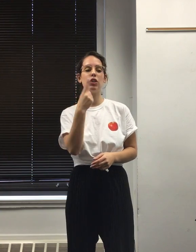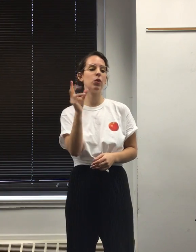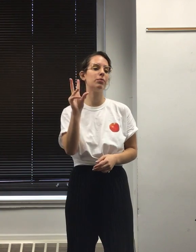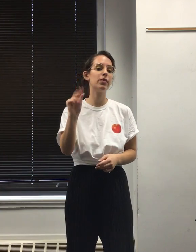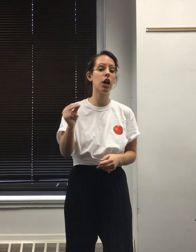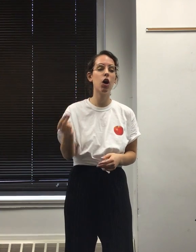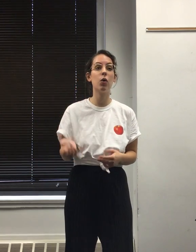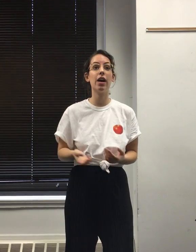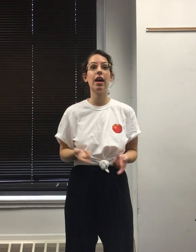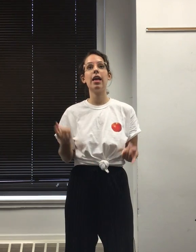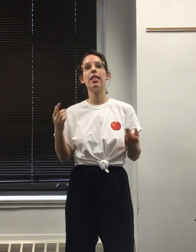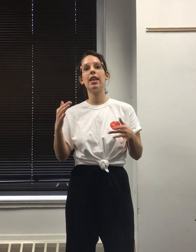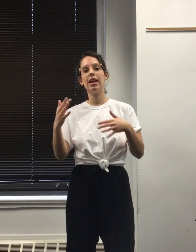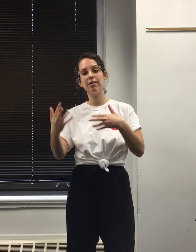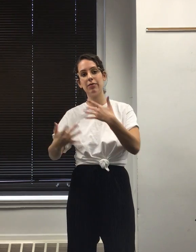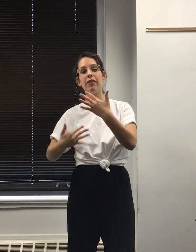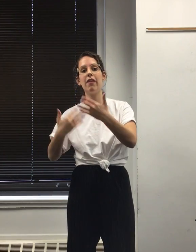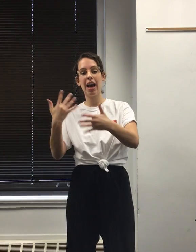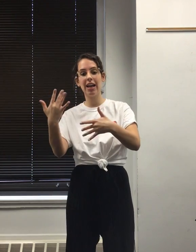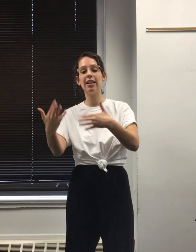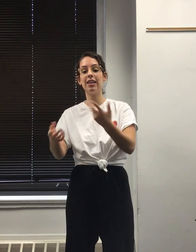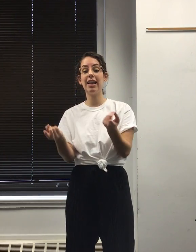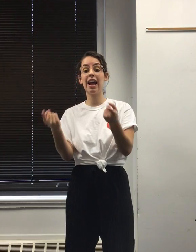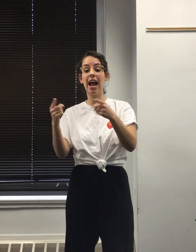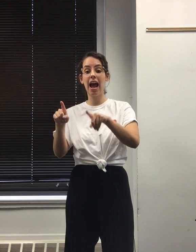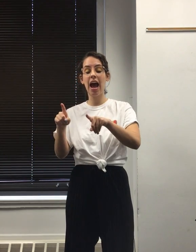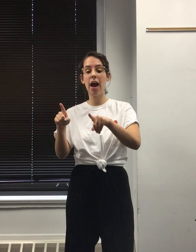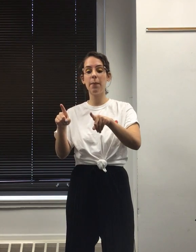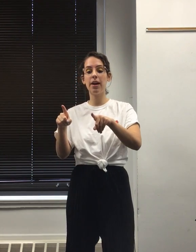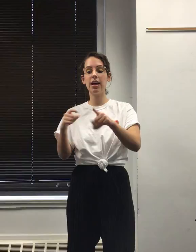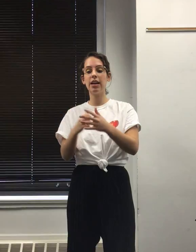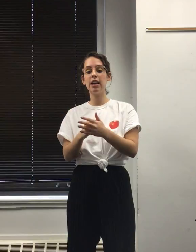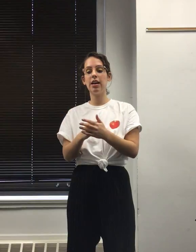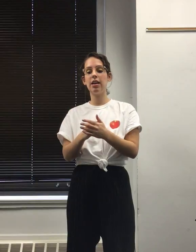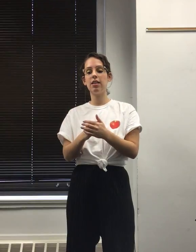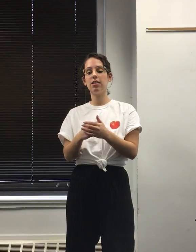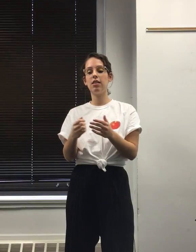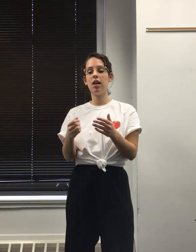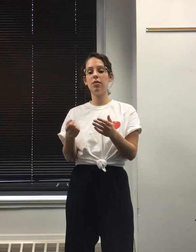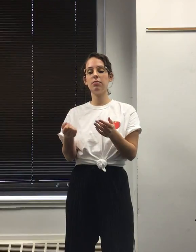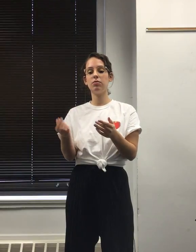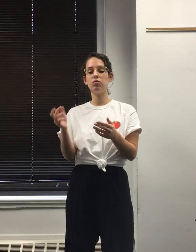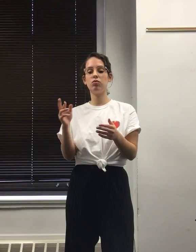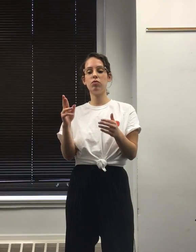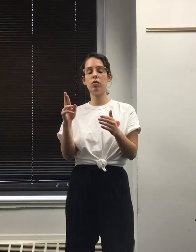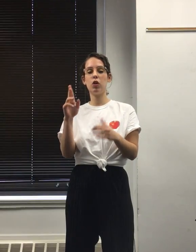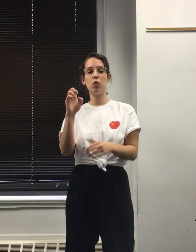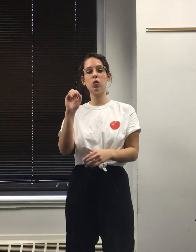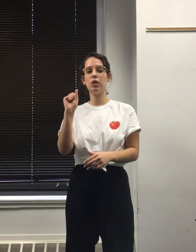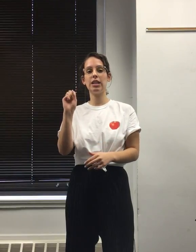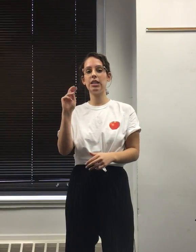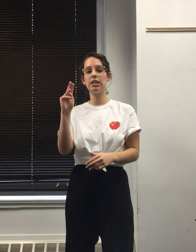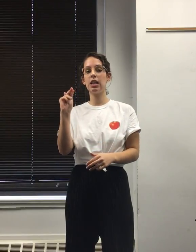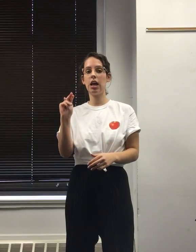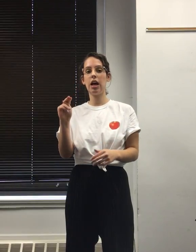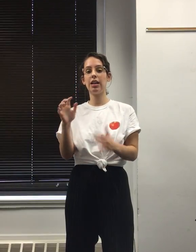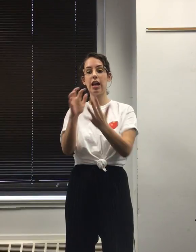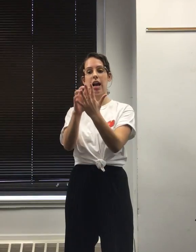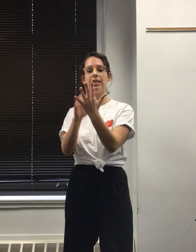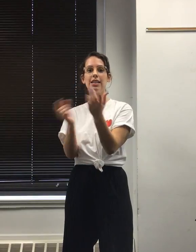up with the reason why condensation takes place. Now, where we know that condensation is water collecting on the outside of a cup. What I want to know is